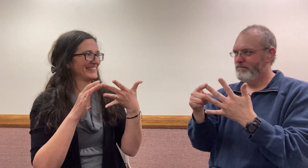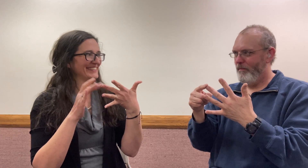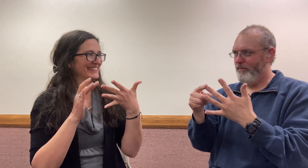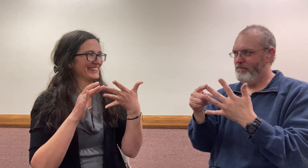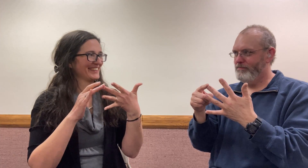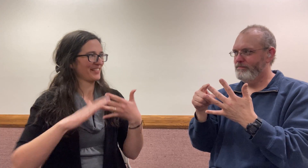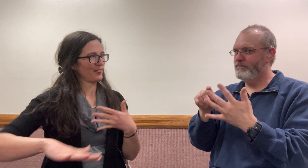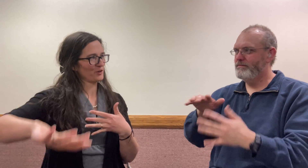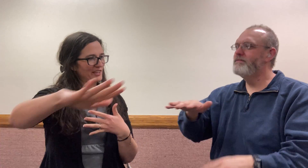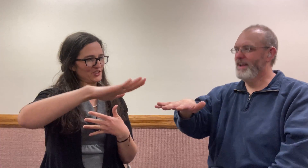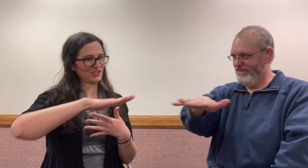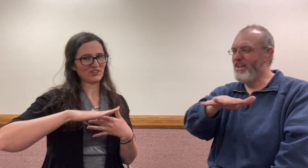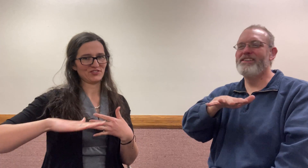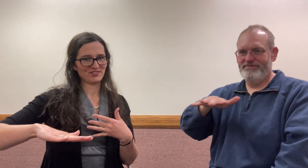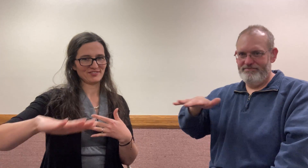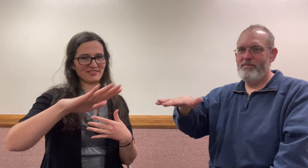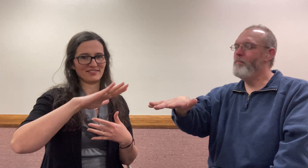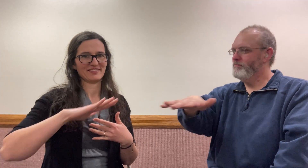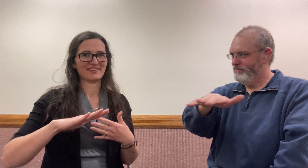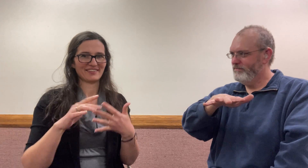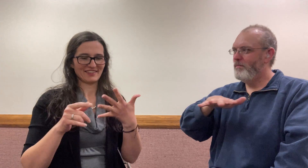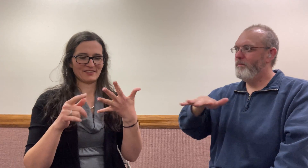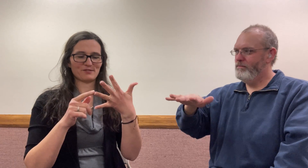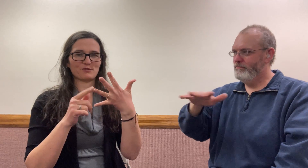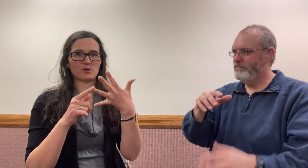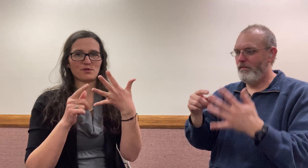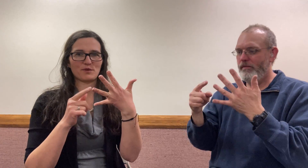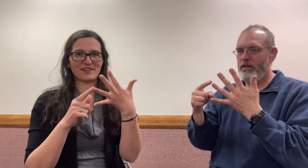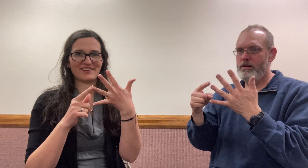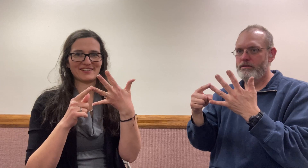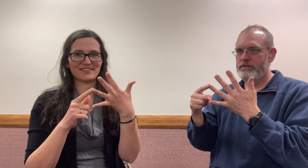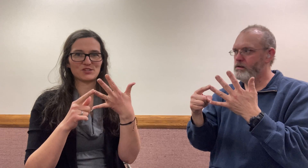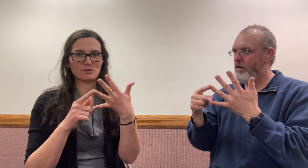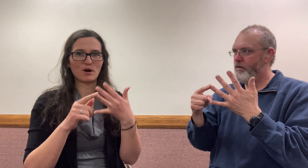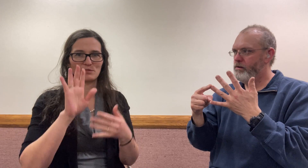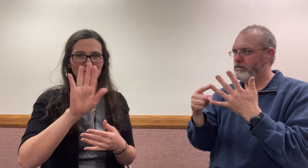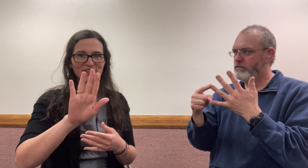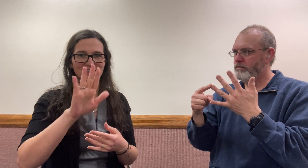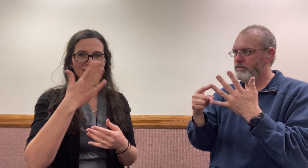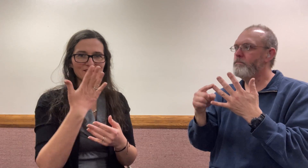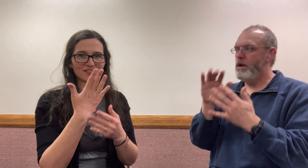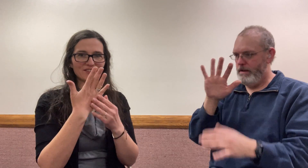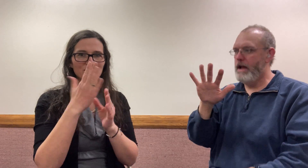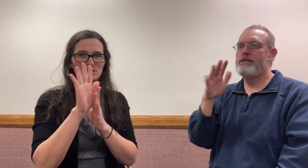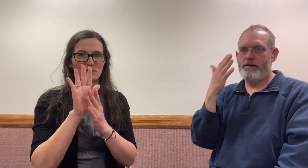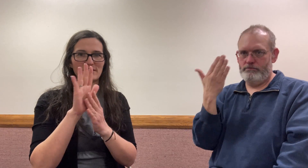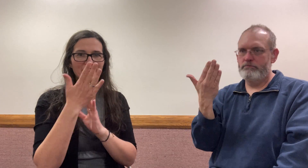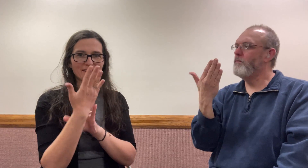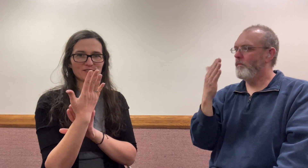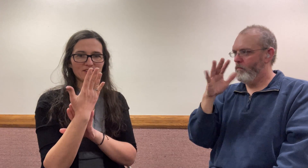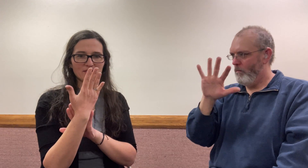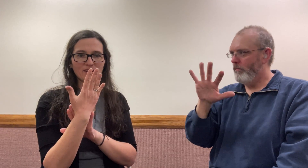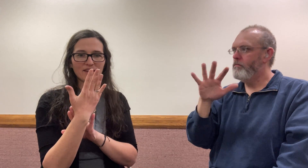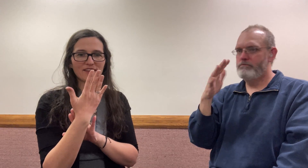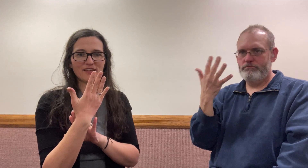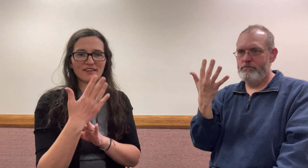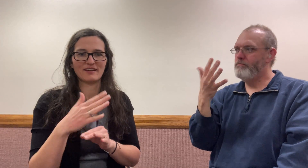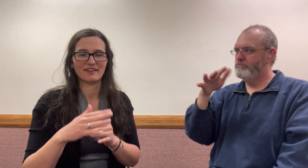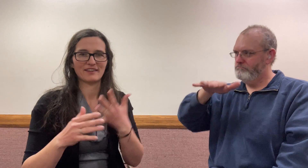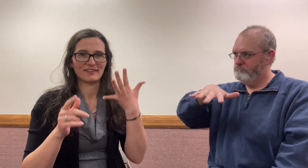one, location. And the fourth one is your palm orientation, so which way your hand is facing. And then